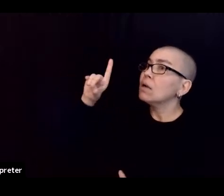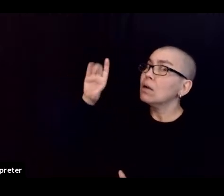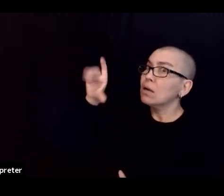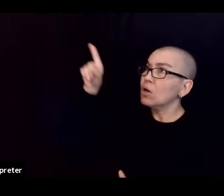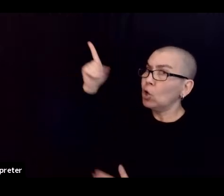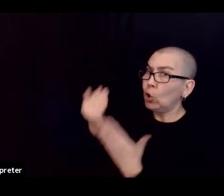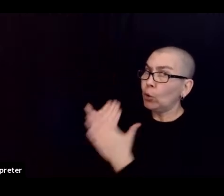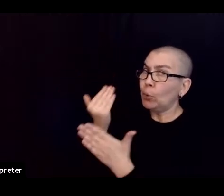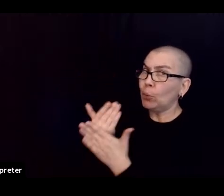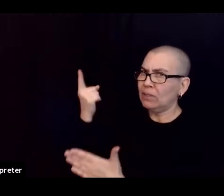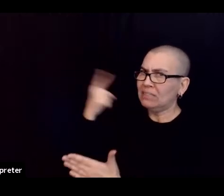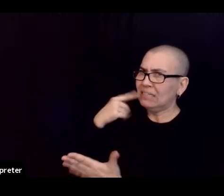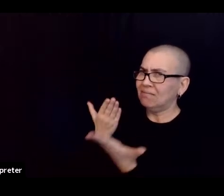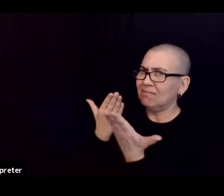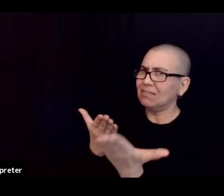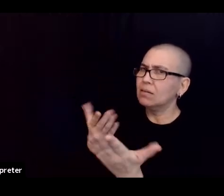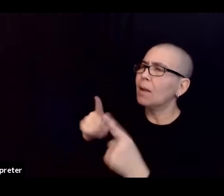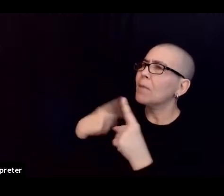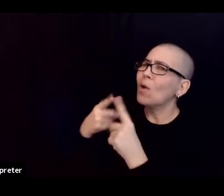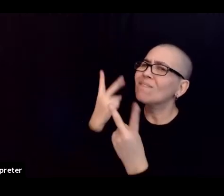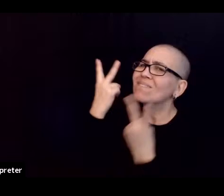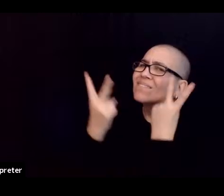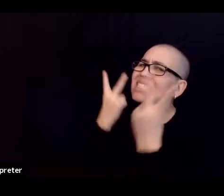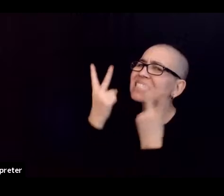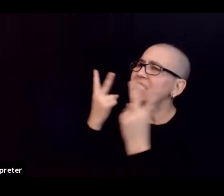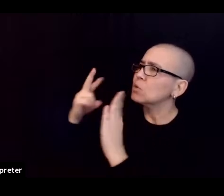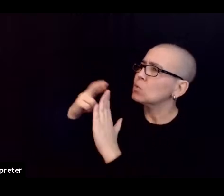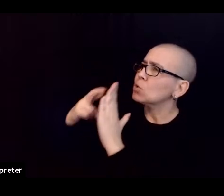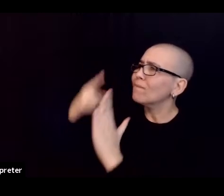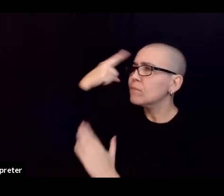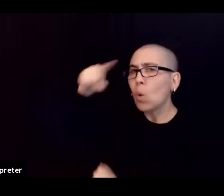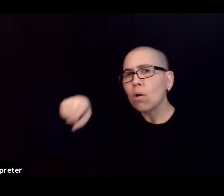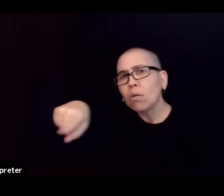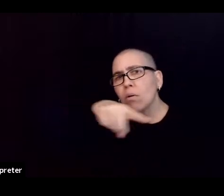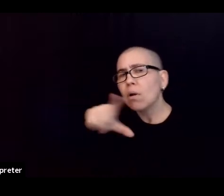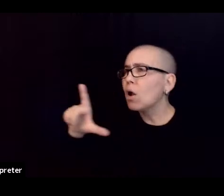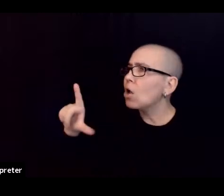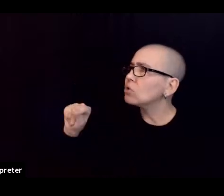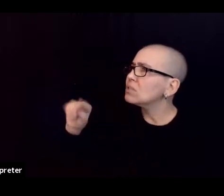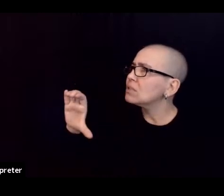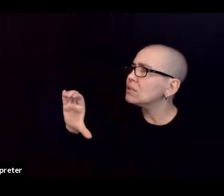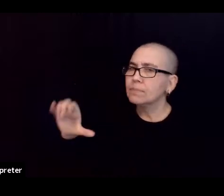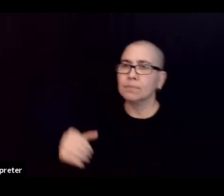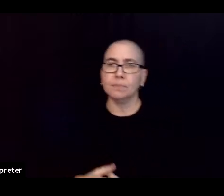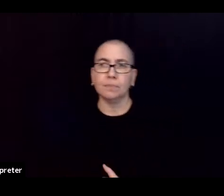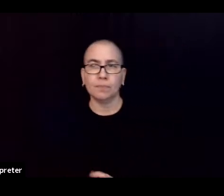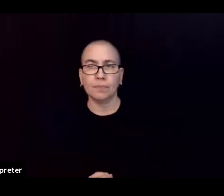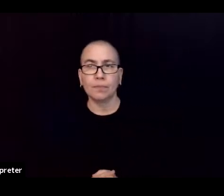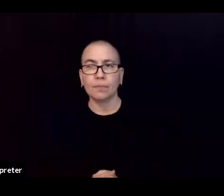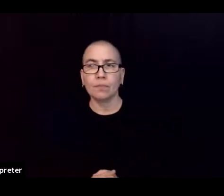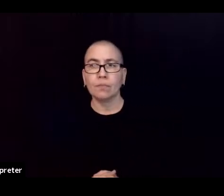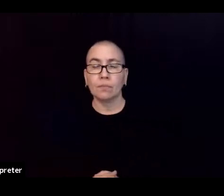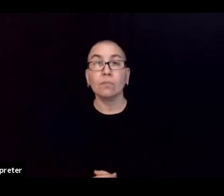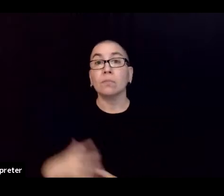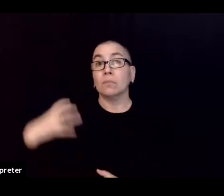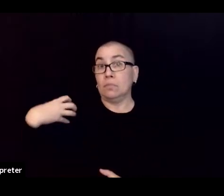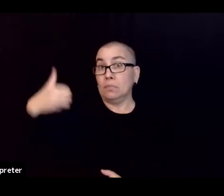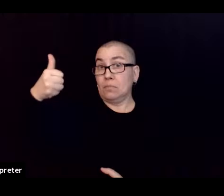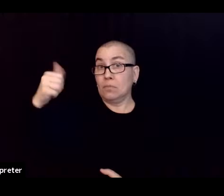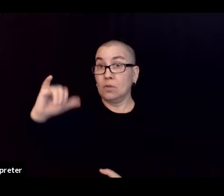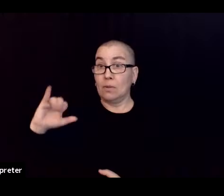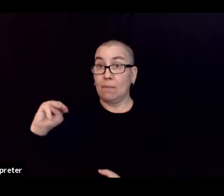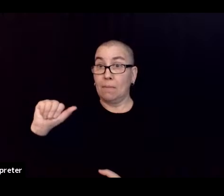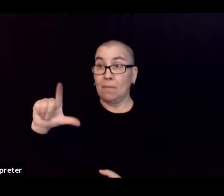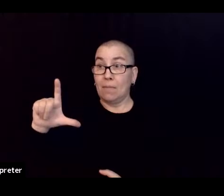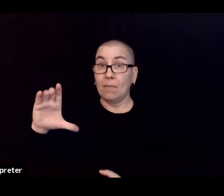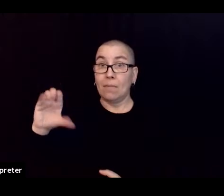Well, we await guidance from the Centers for Medicare and Medicaid Services on skilled nursing